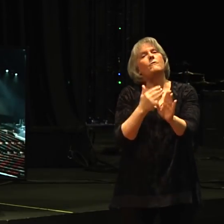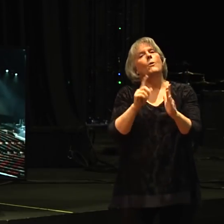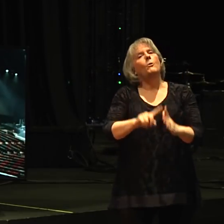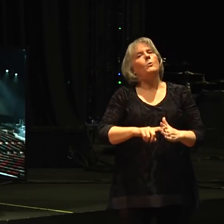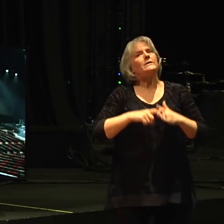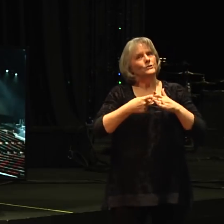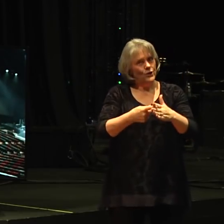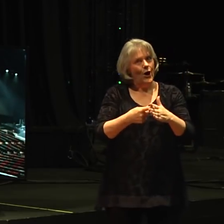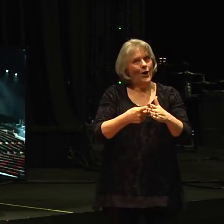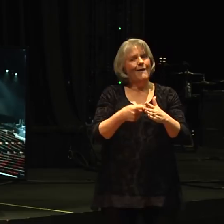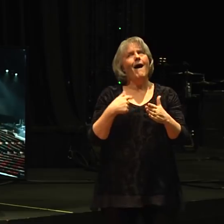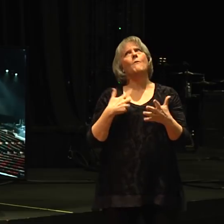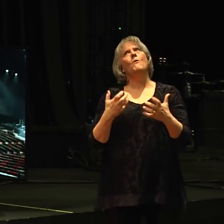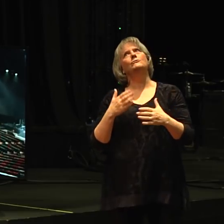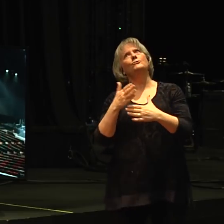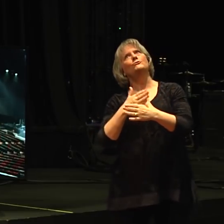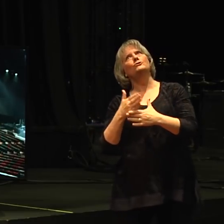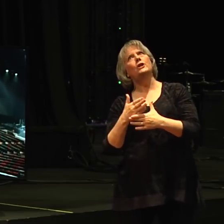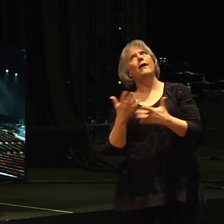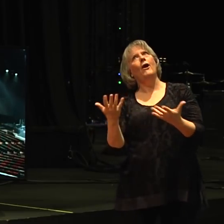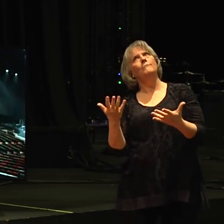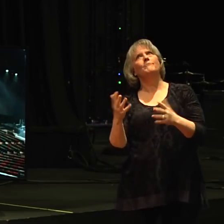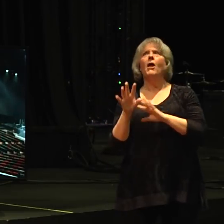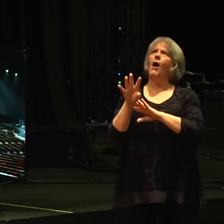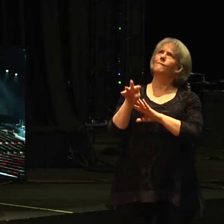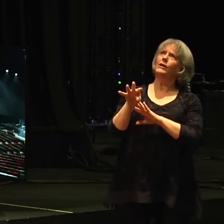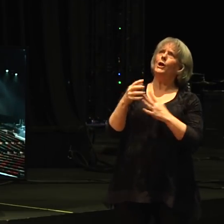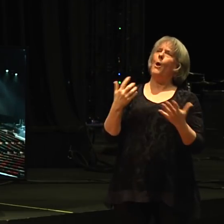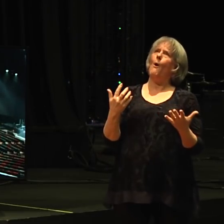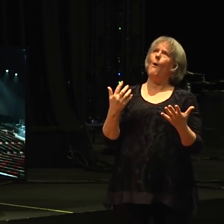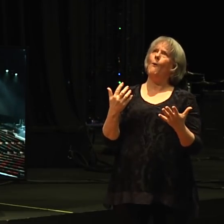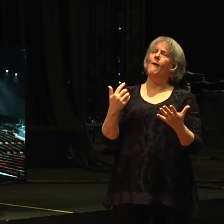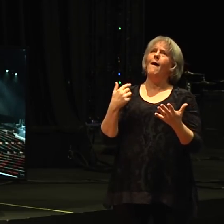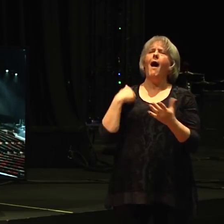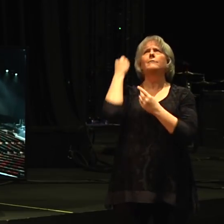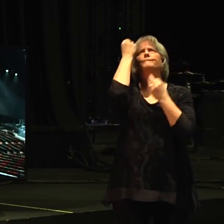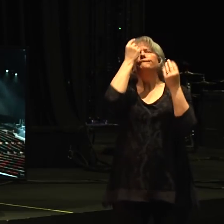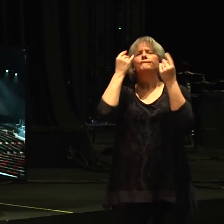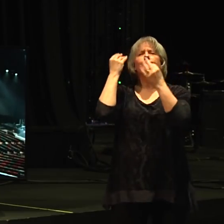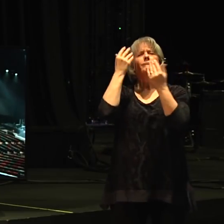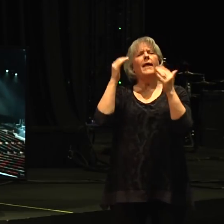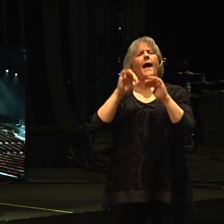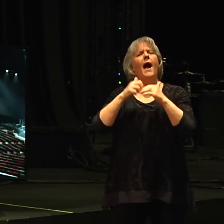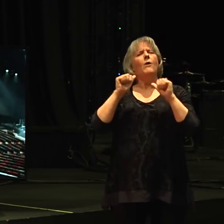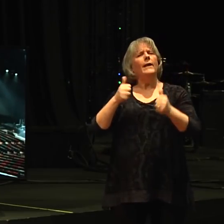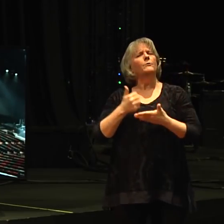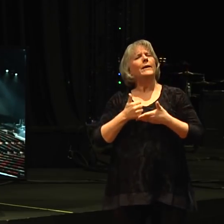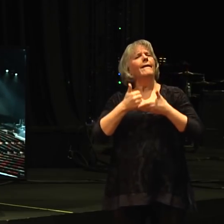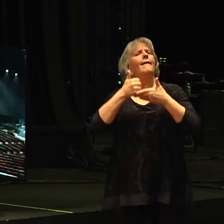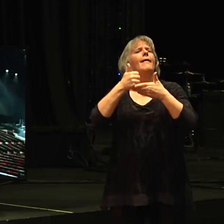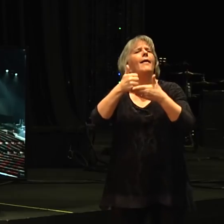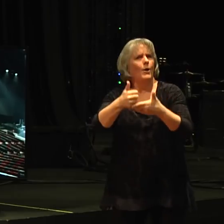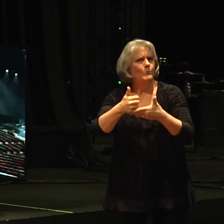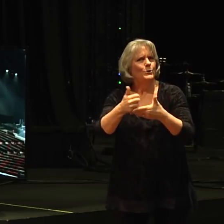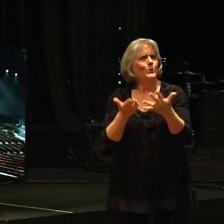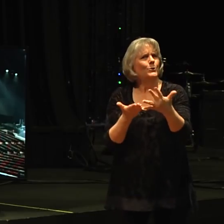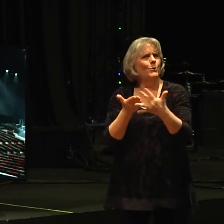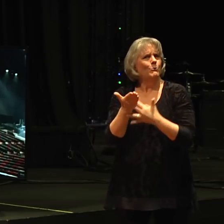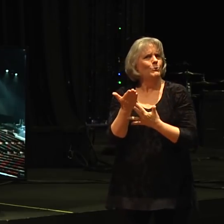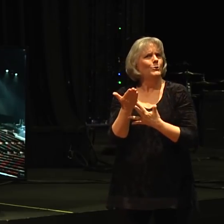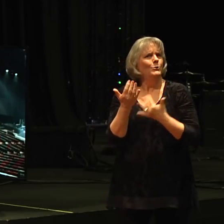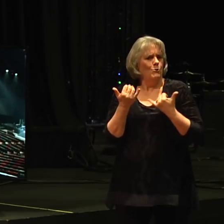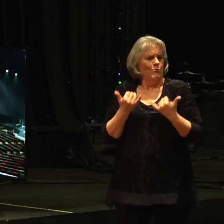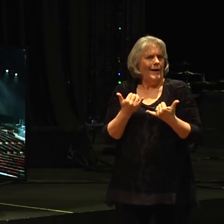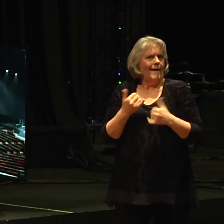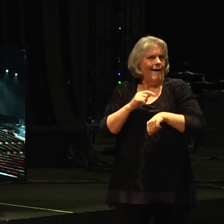in earnest today, I want to share a video with you. I got together with some people. We're like, let's come up with some tips for how people can truly thrive in